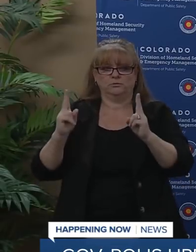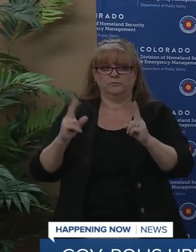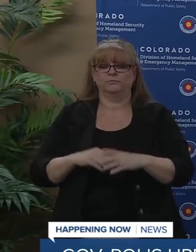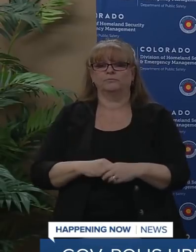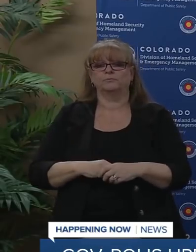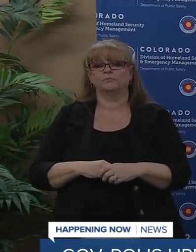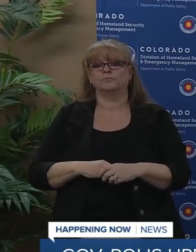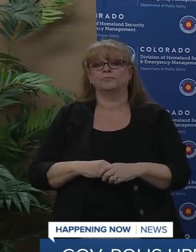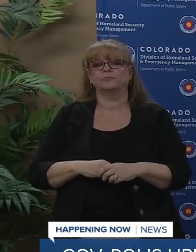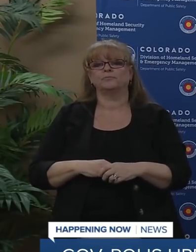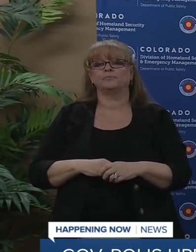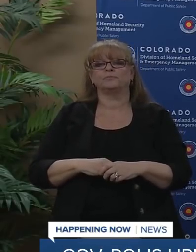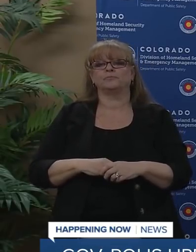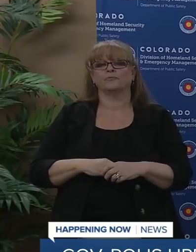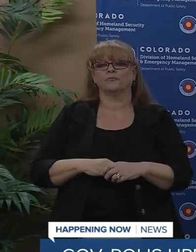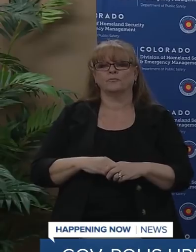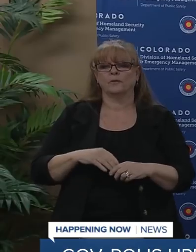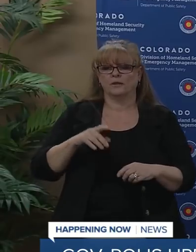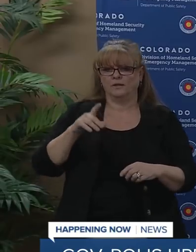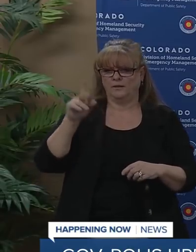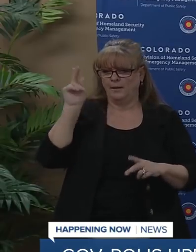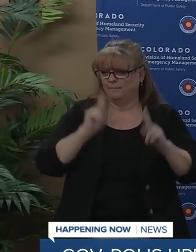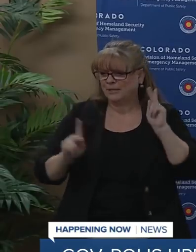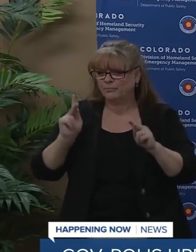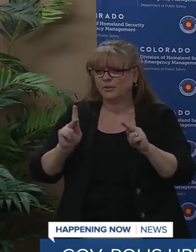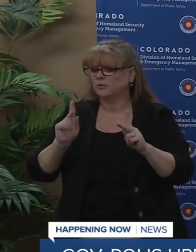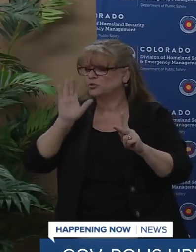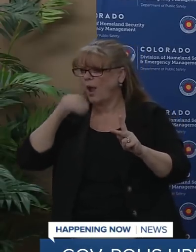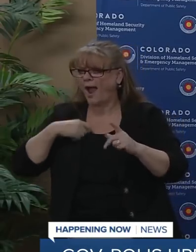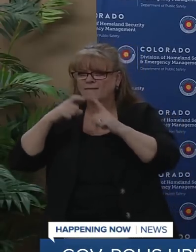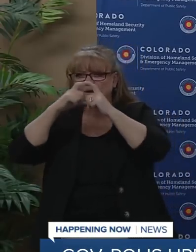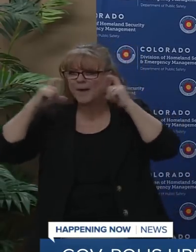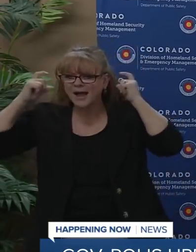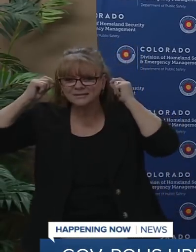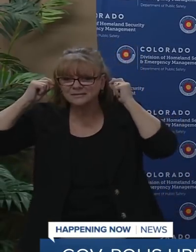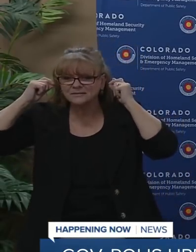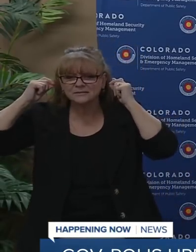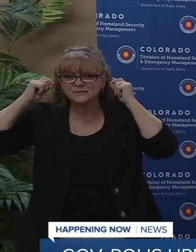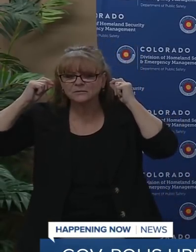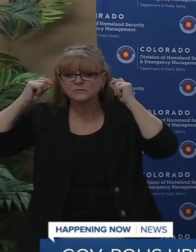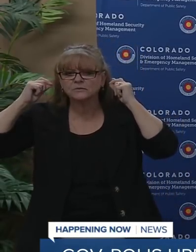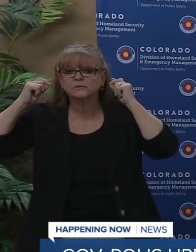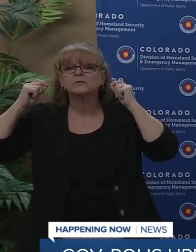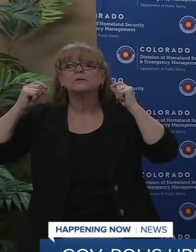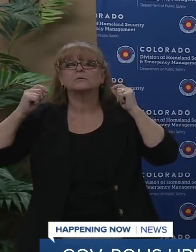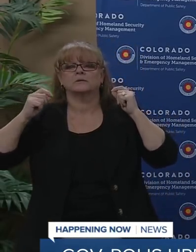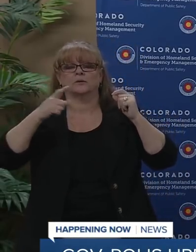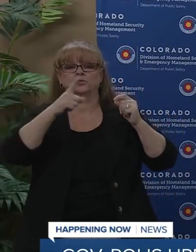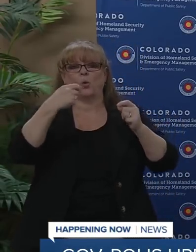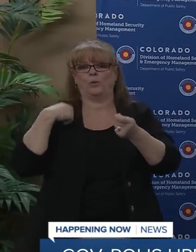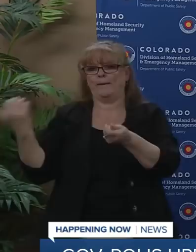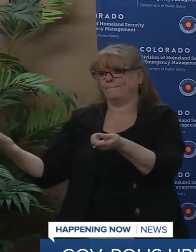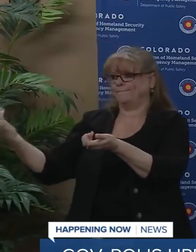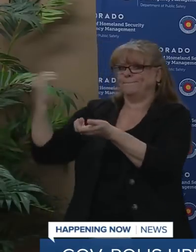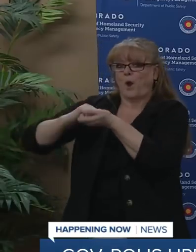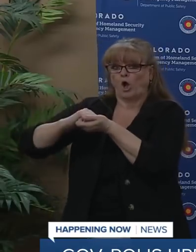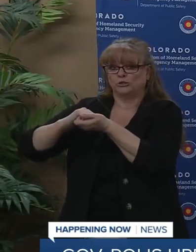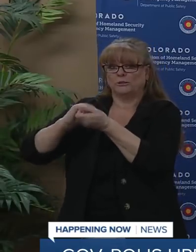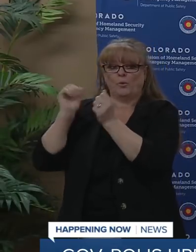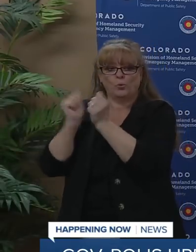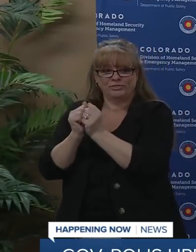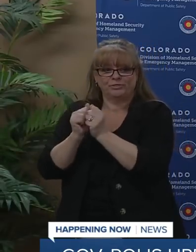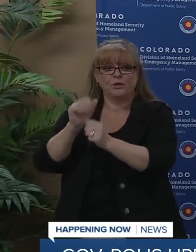able to have their own masks. So we're partnering with Colorado Mask Project on this effort. Additionally, we're